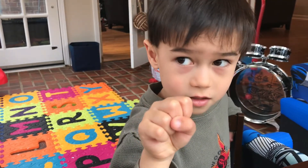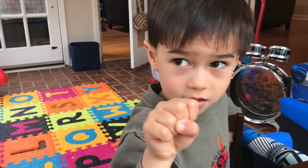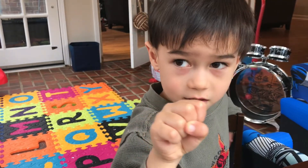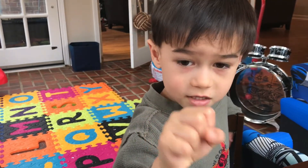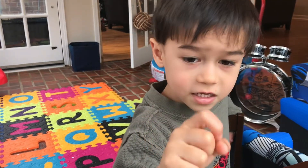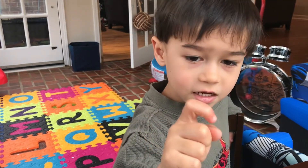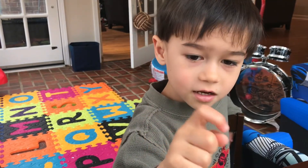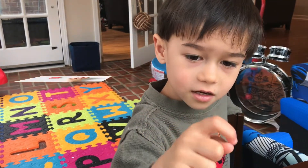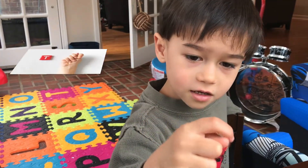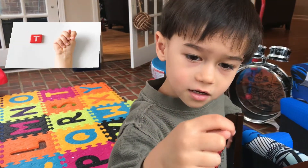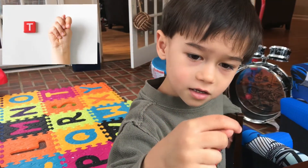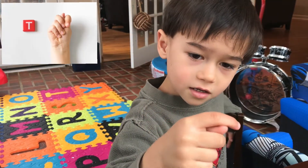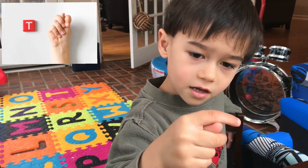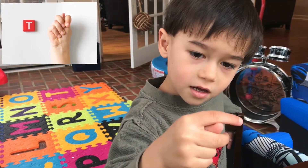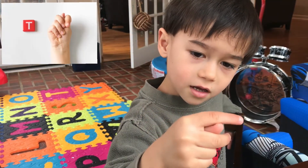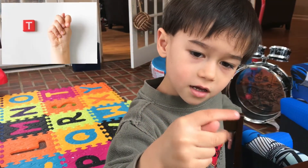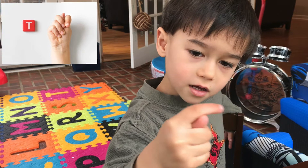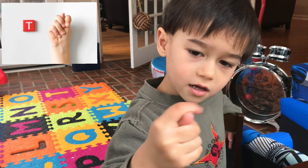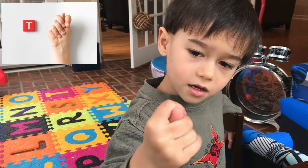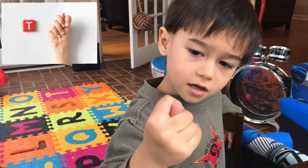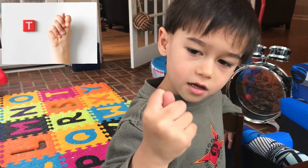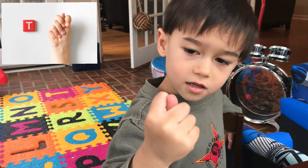T. What's T? T.